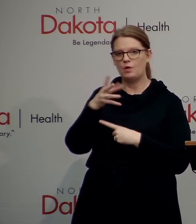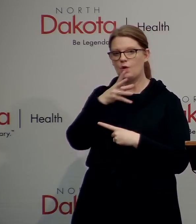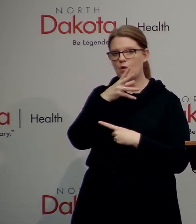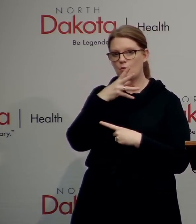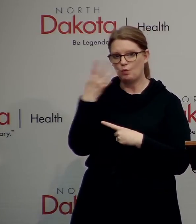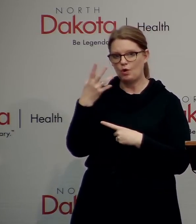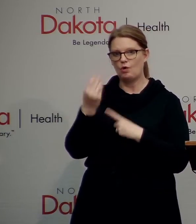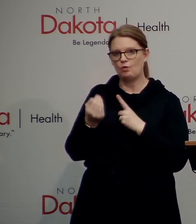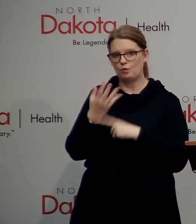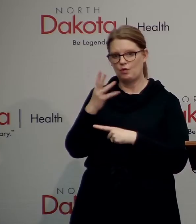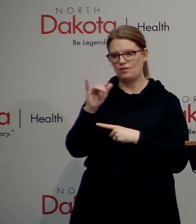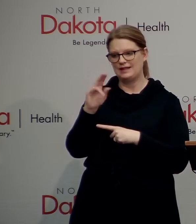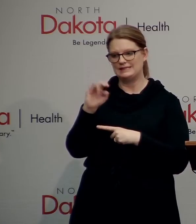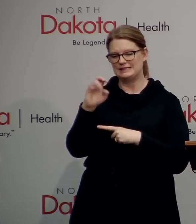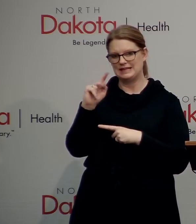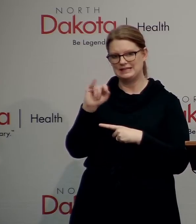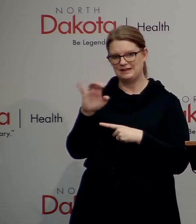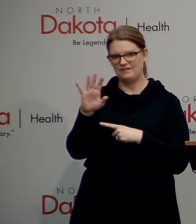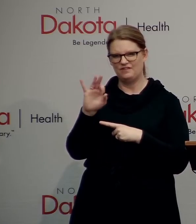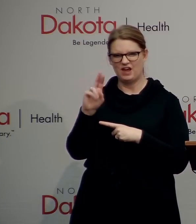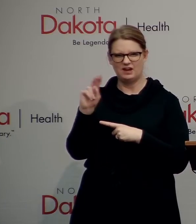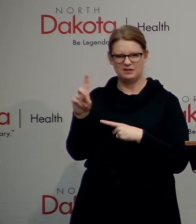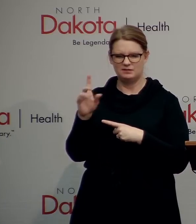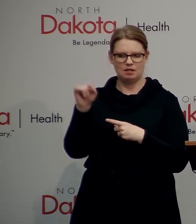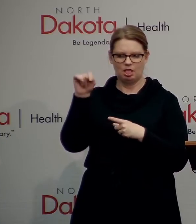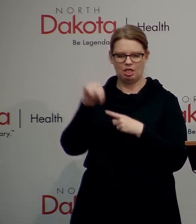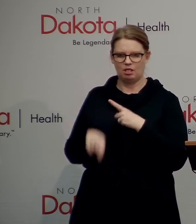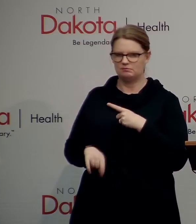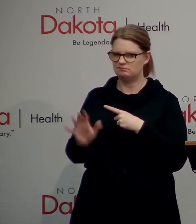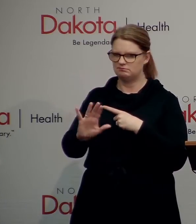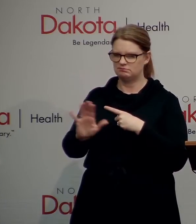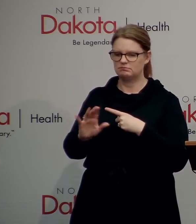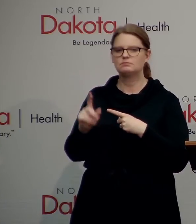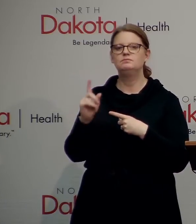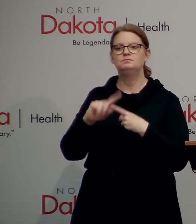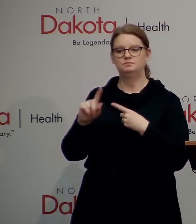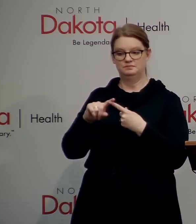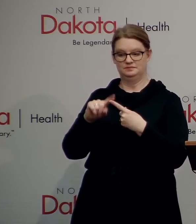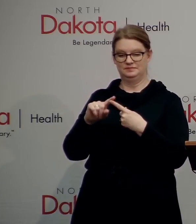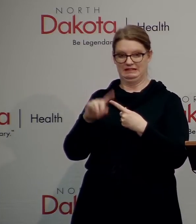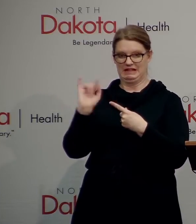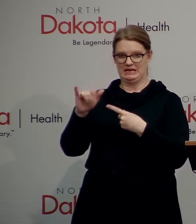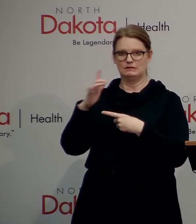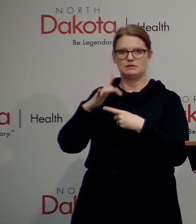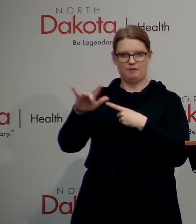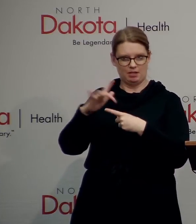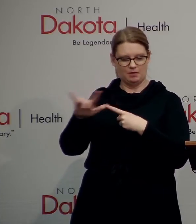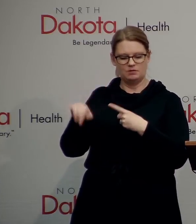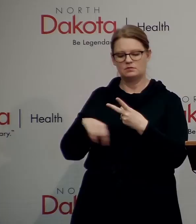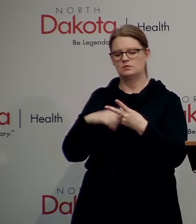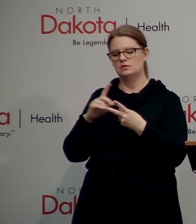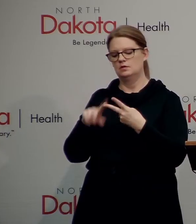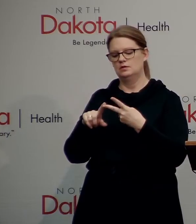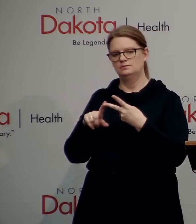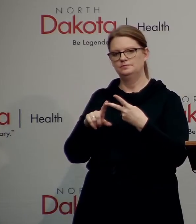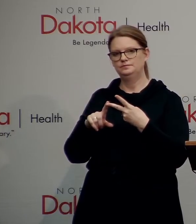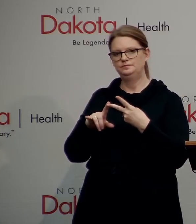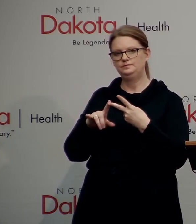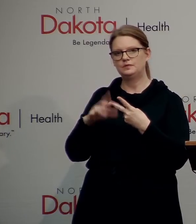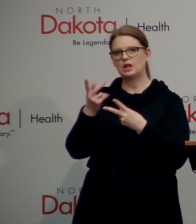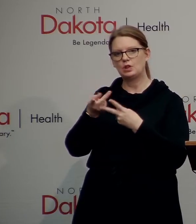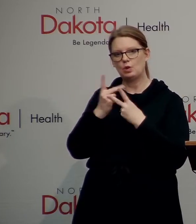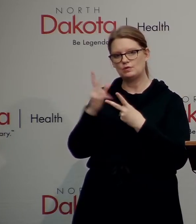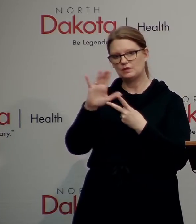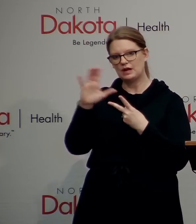Growth Incentive Fund. I won't go into great detail on the particulars there today, but I want to make people aware of that. Option number two is loans